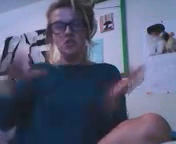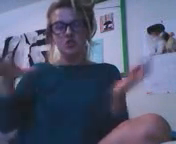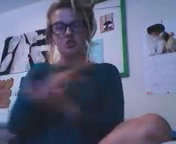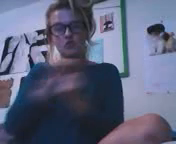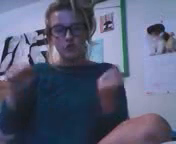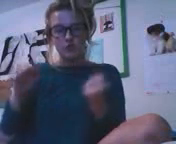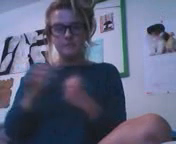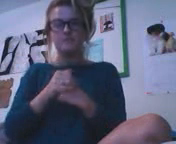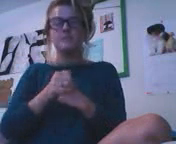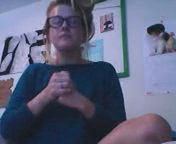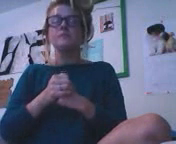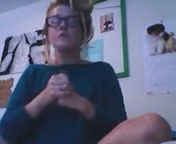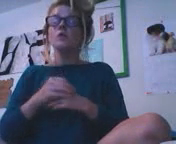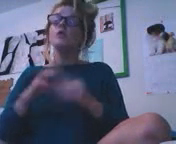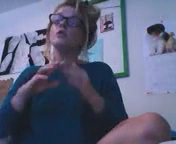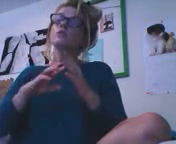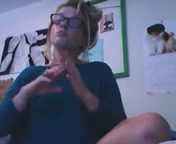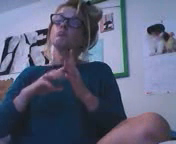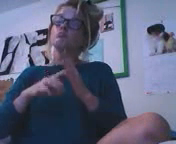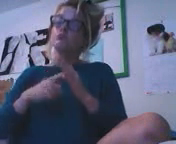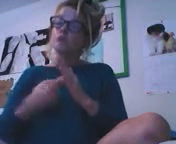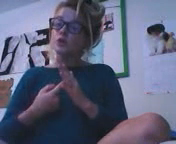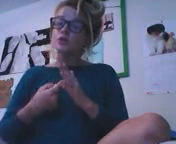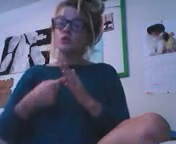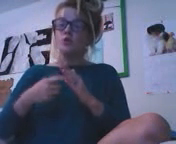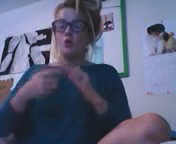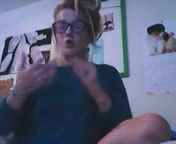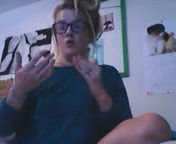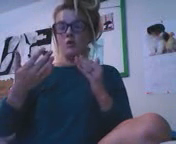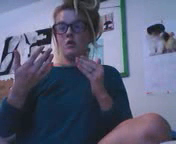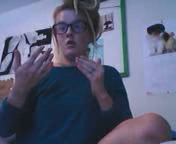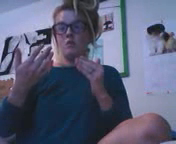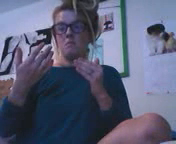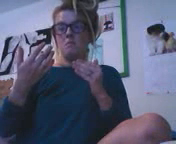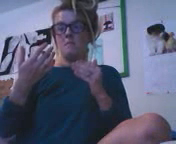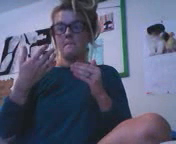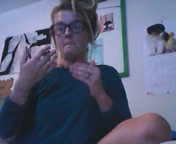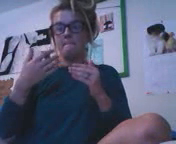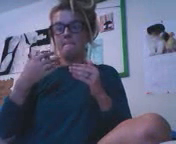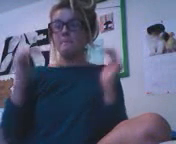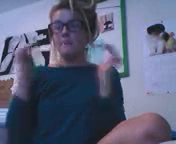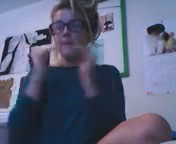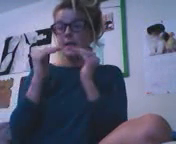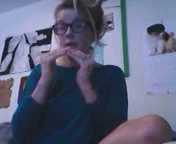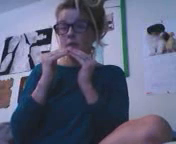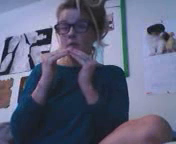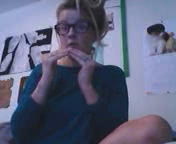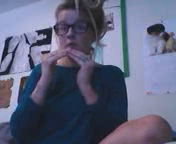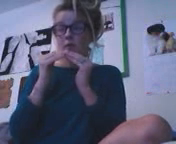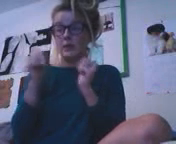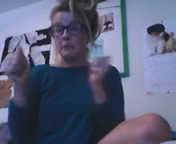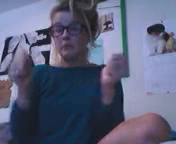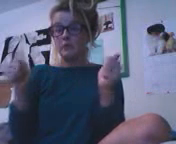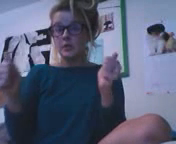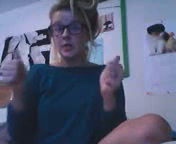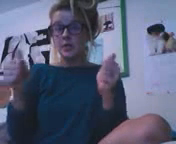We'll start out balancing chemical equations by balancing the elements that occur in only one compound on each side of the equation. Now